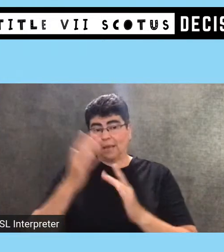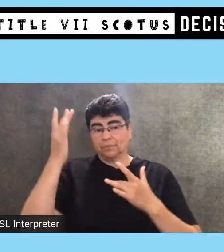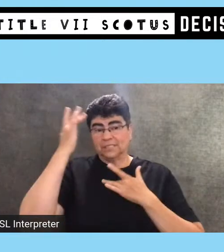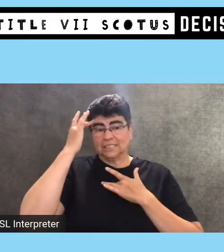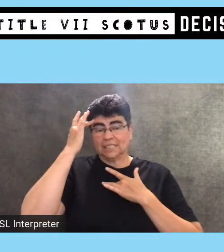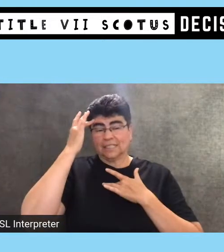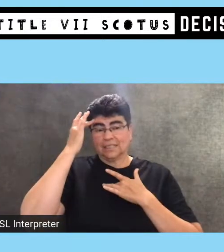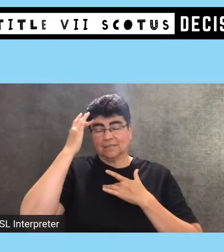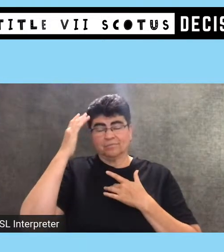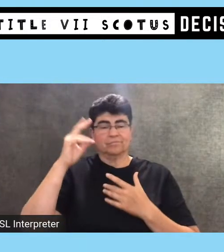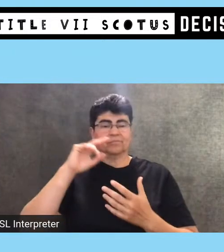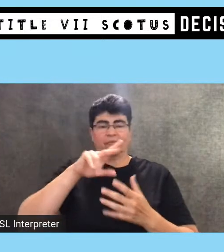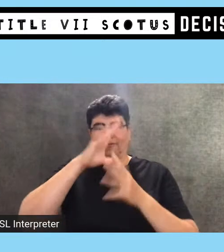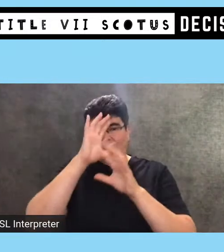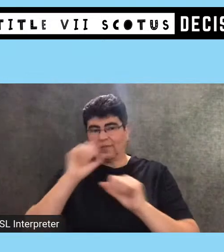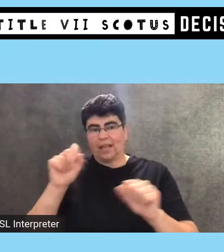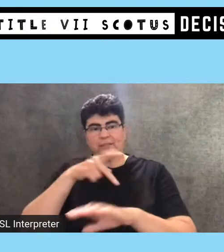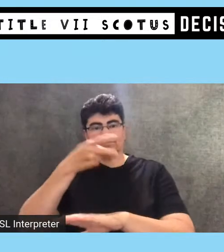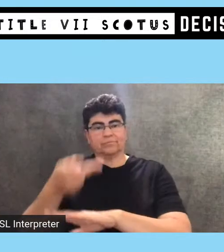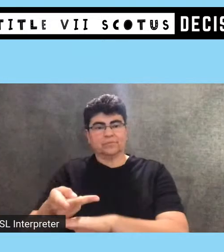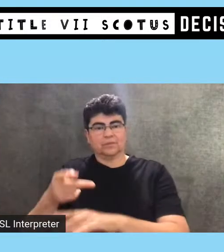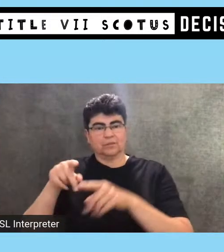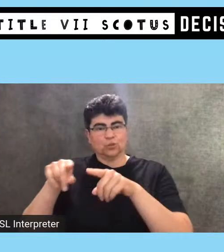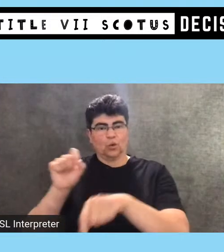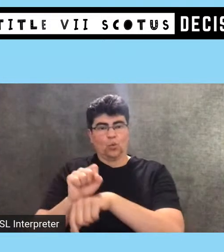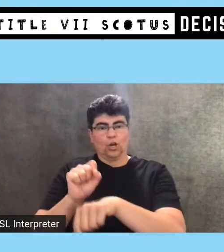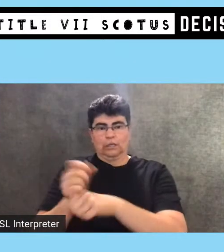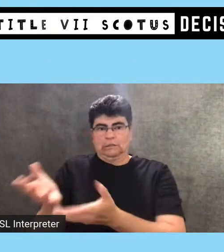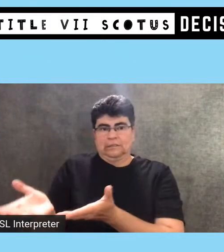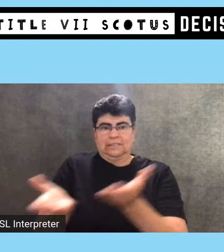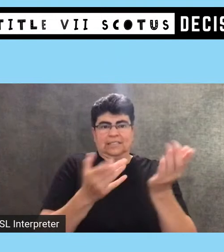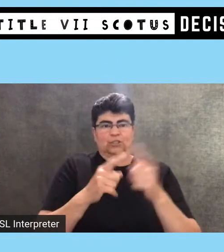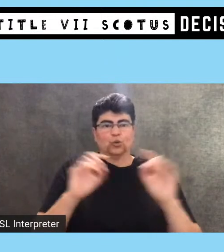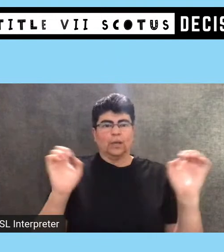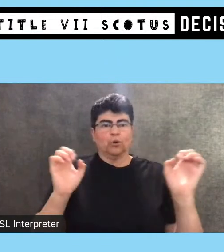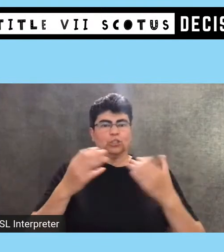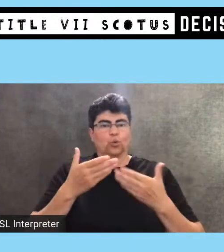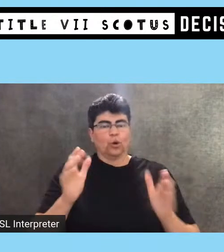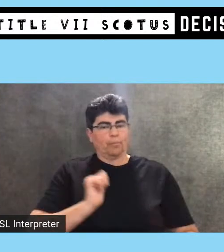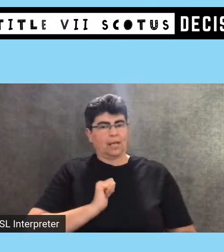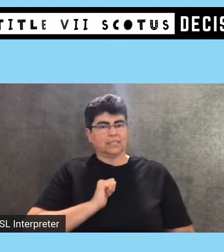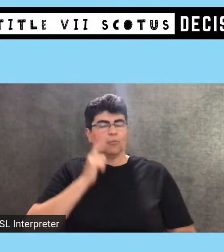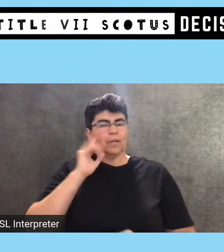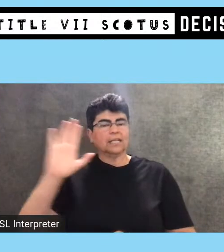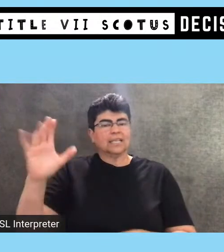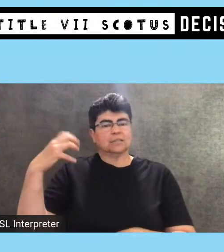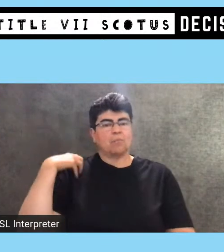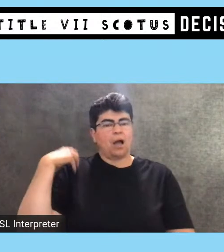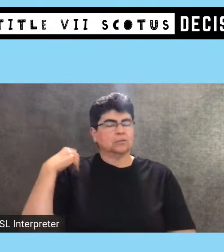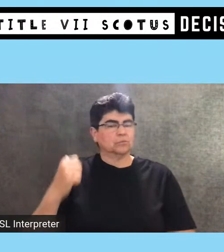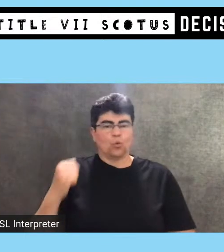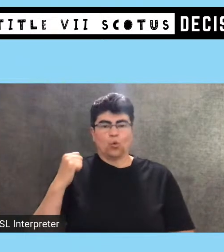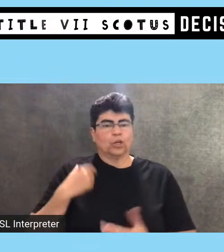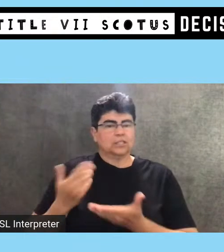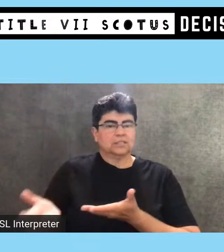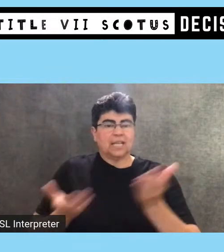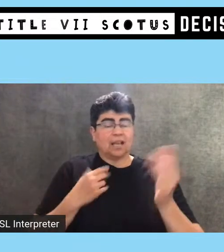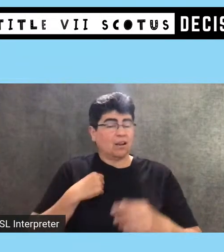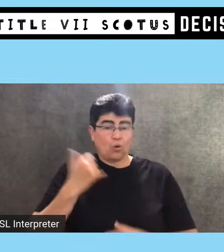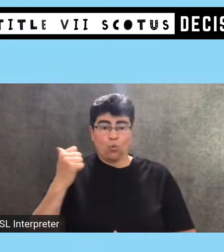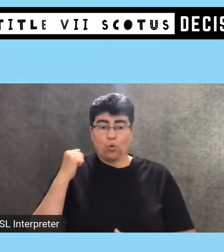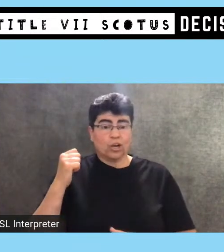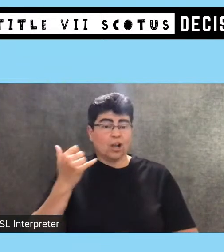and collapsed at work. I had to take him to the emergency room myself because his employer wouldn't take him or call